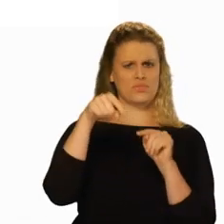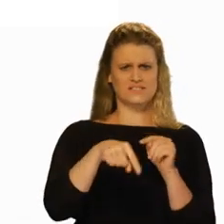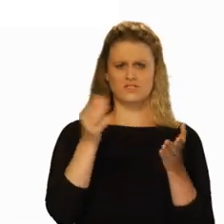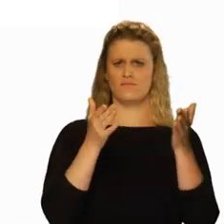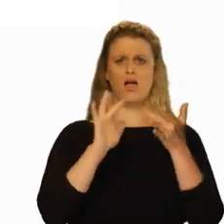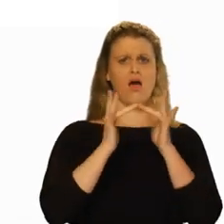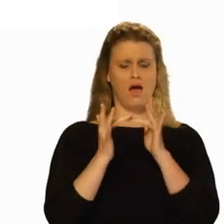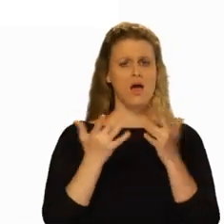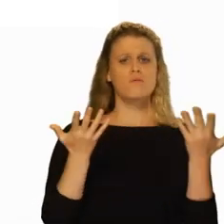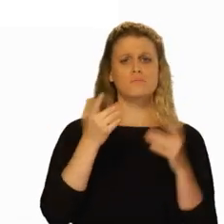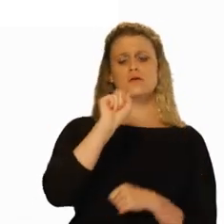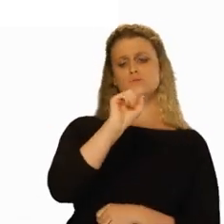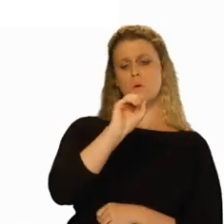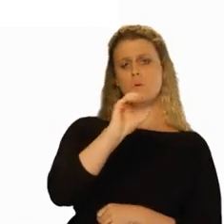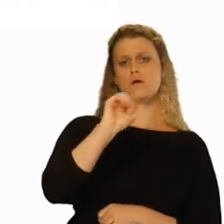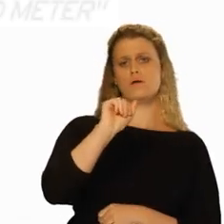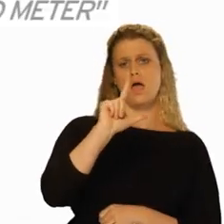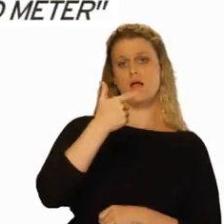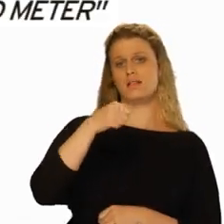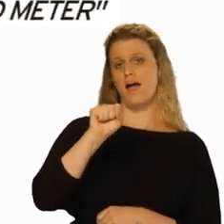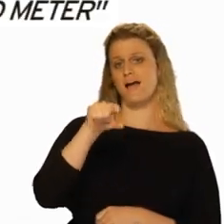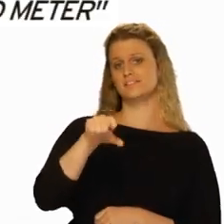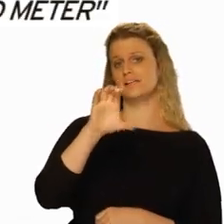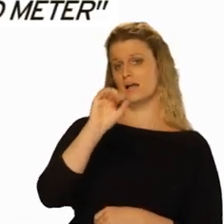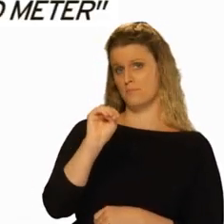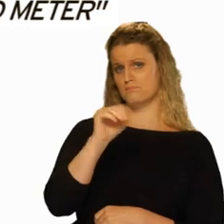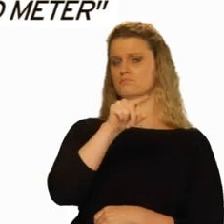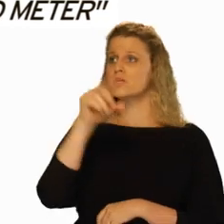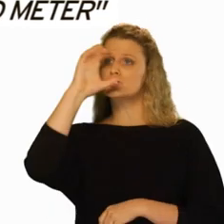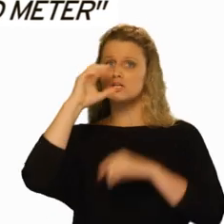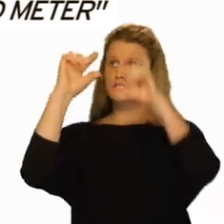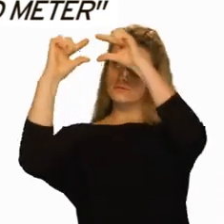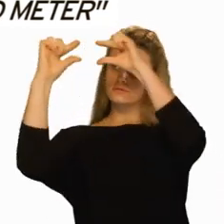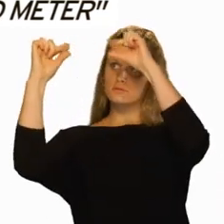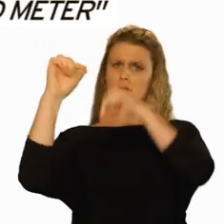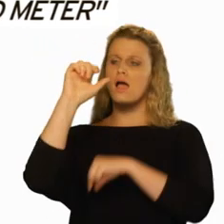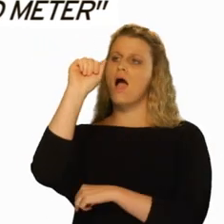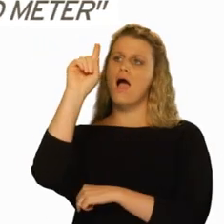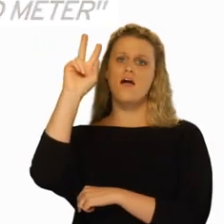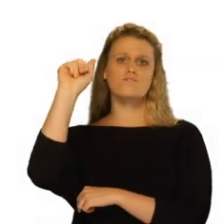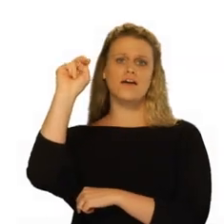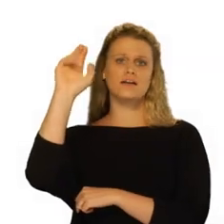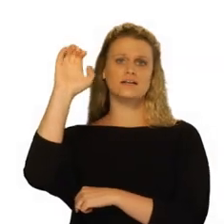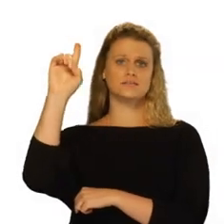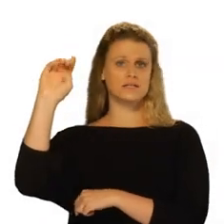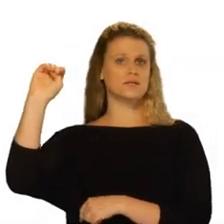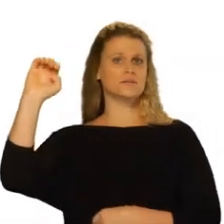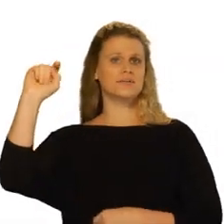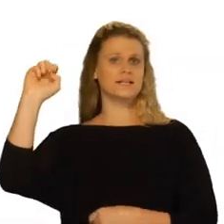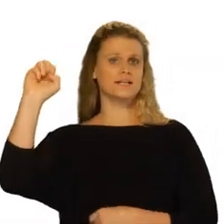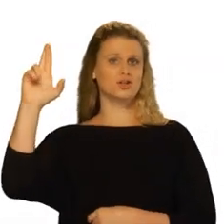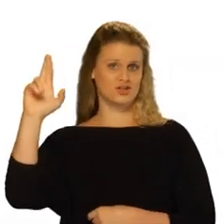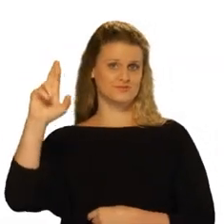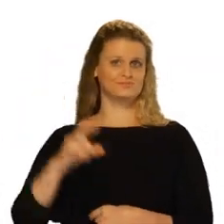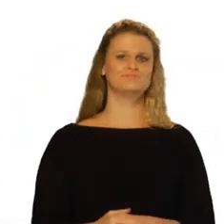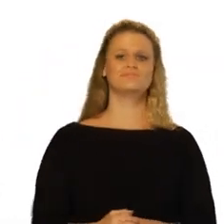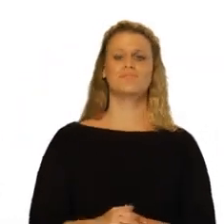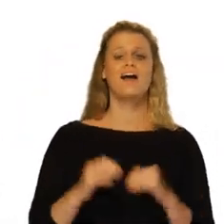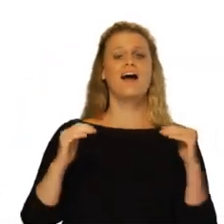.com. Just use the search term Advanced Meter. Advanced Meter. It's an enhanced service